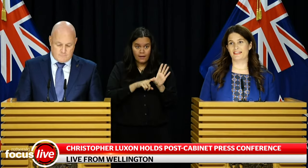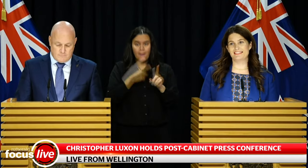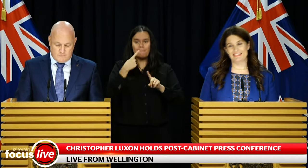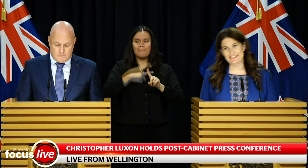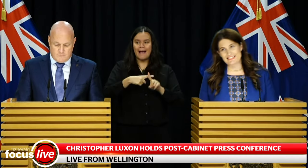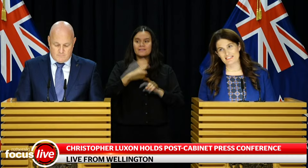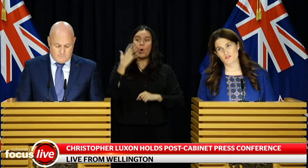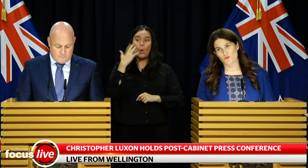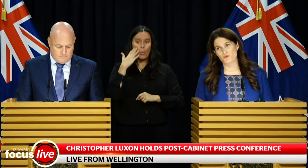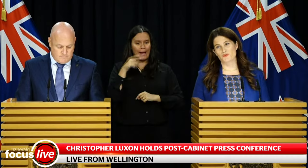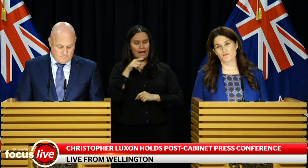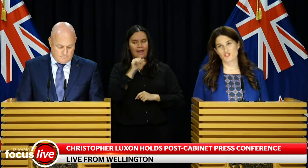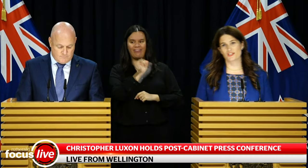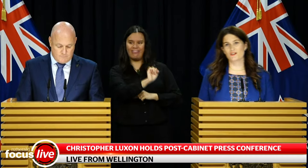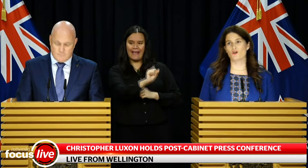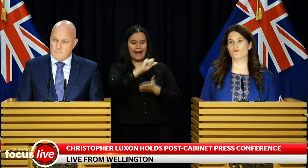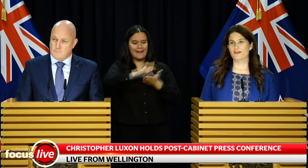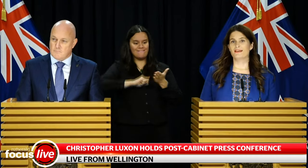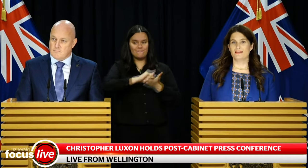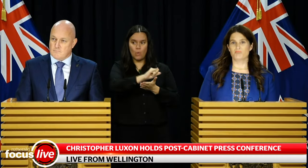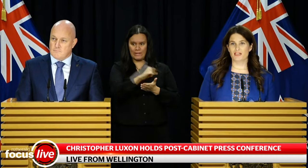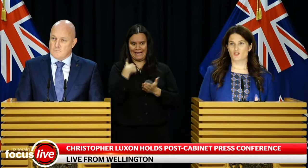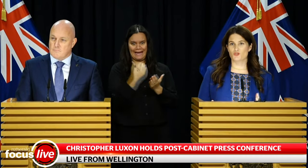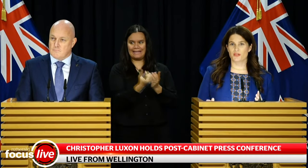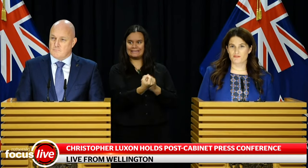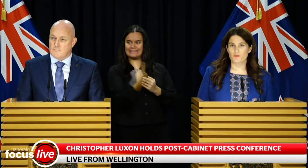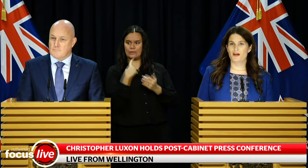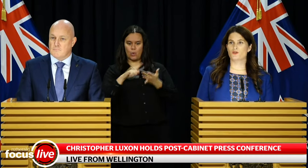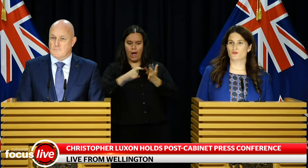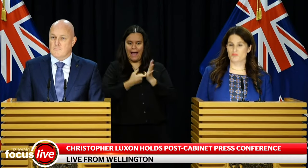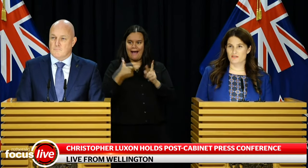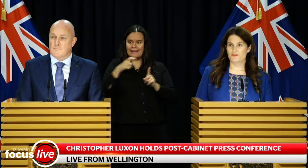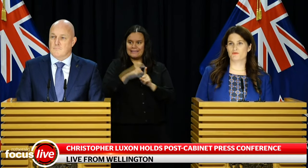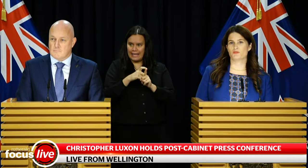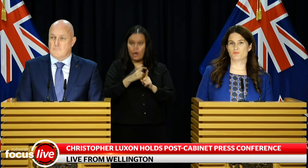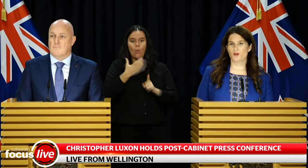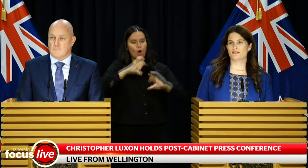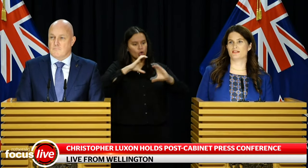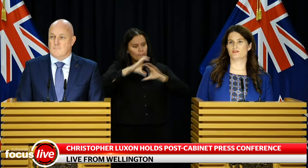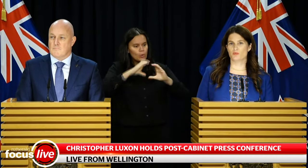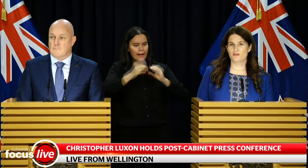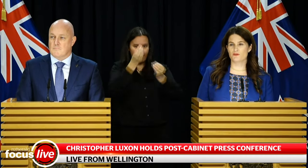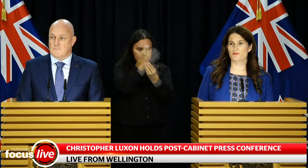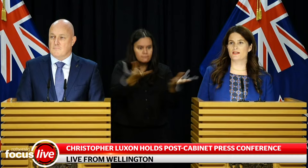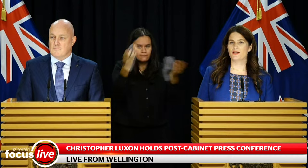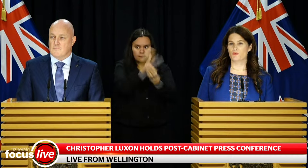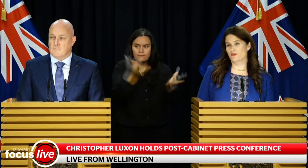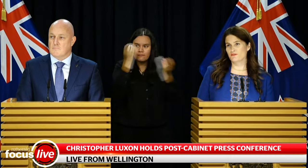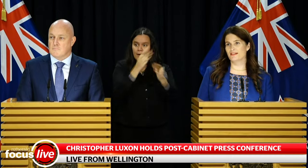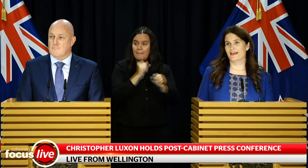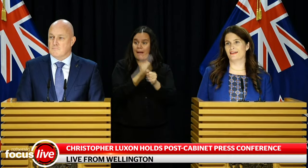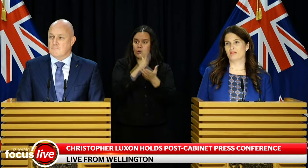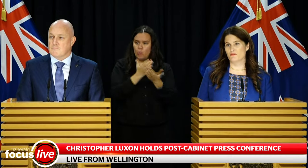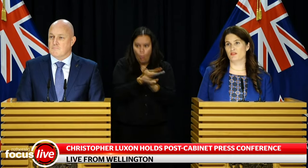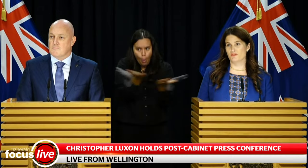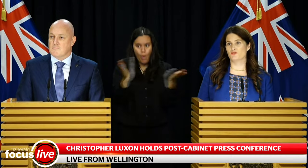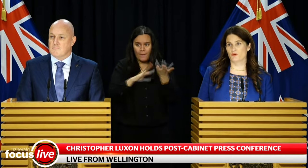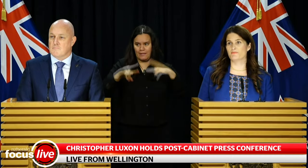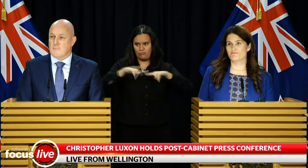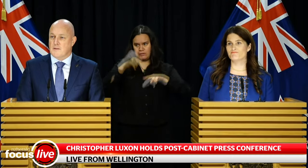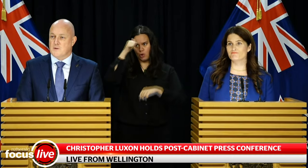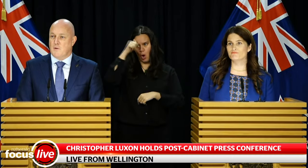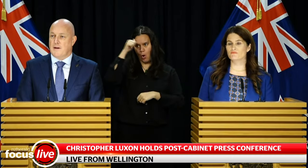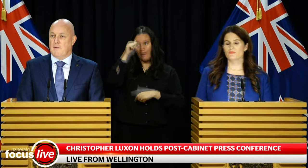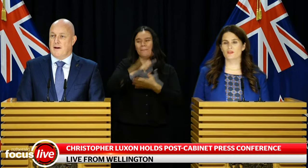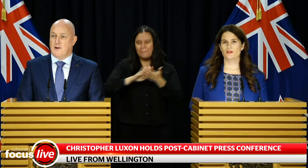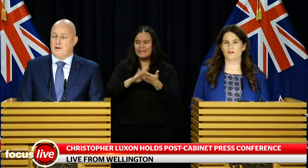get ECE centres on board the mission of making sure everyone who can benefit from this policy is aware from it, aware of it, and benefits from